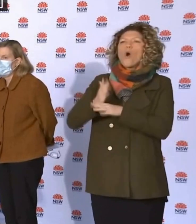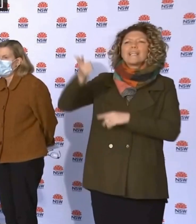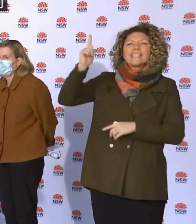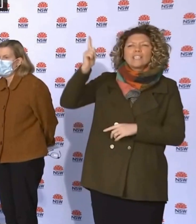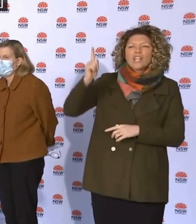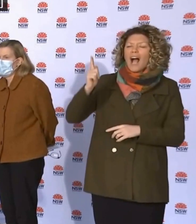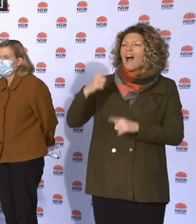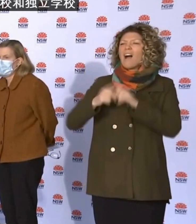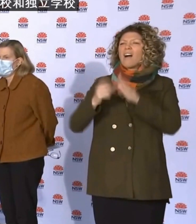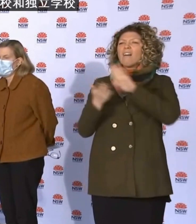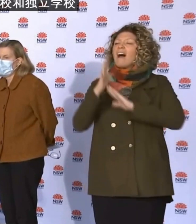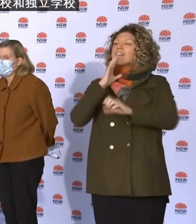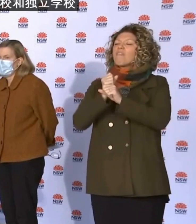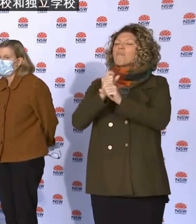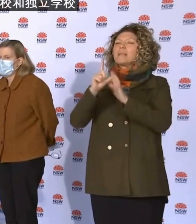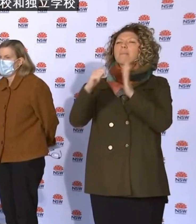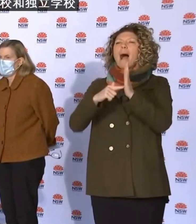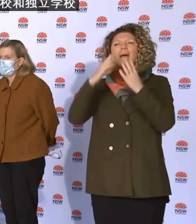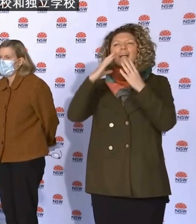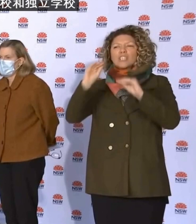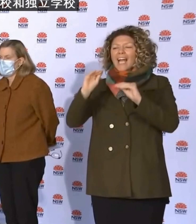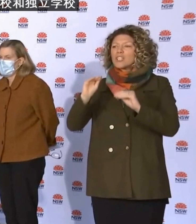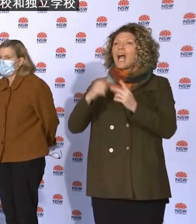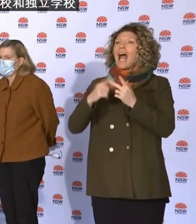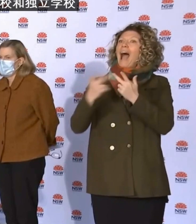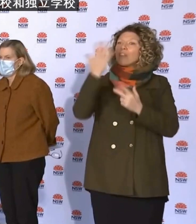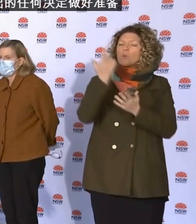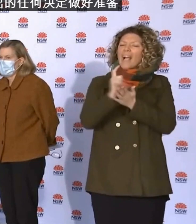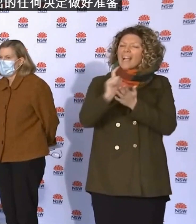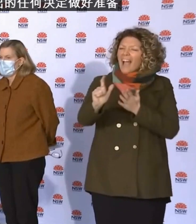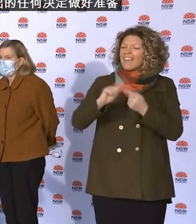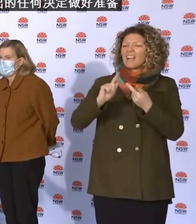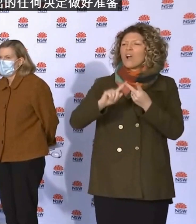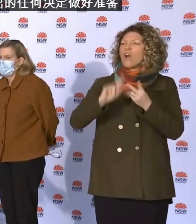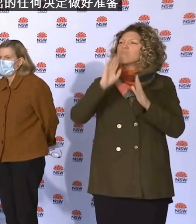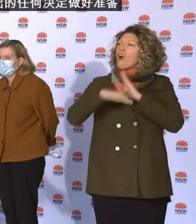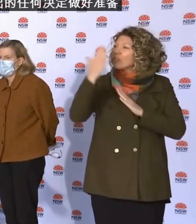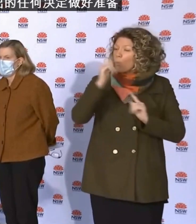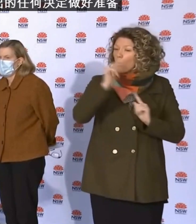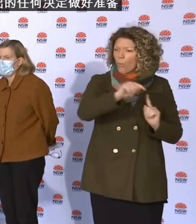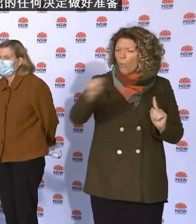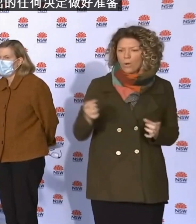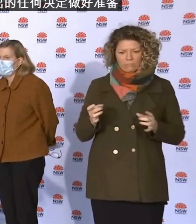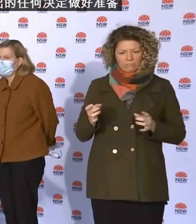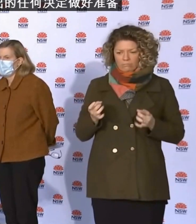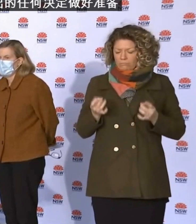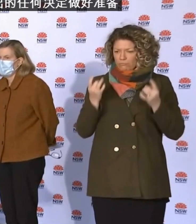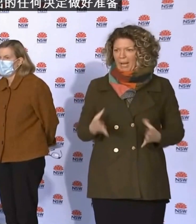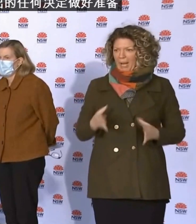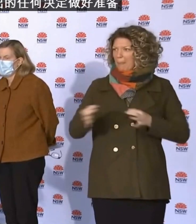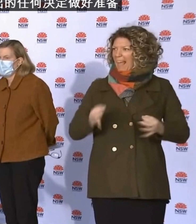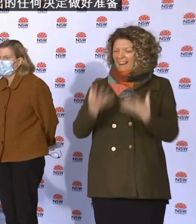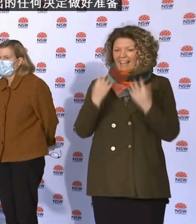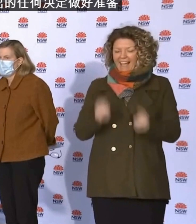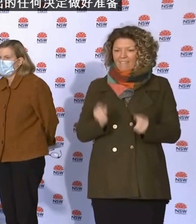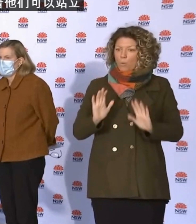the education department, the non-government sector, the Catholic and independent schools, who are ready for any contingencies. So they're ready for